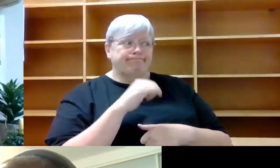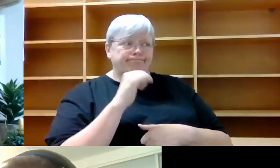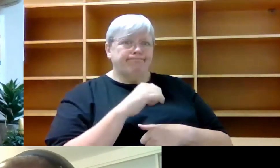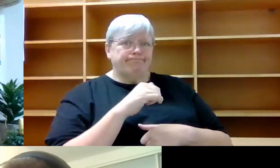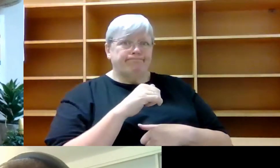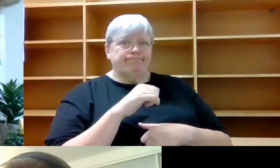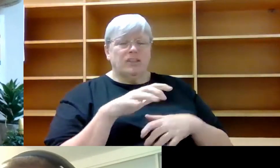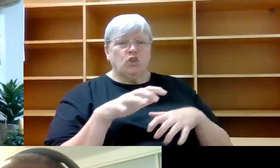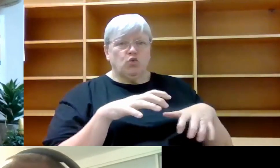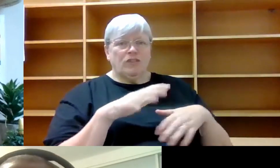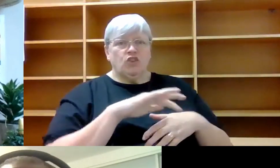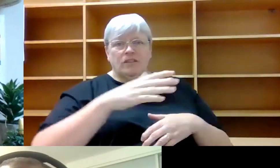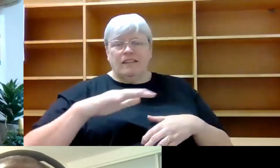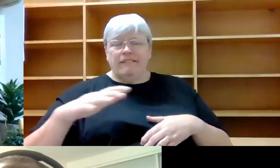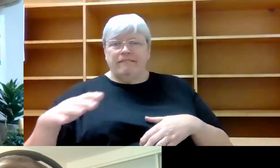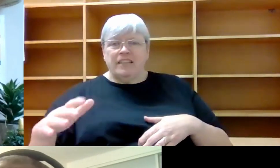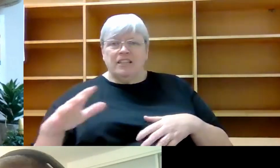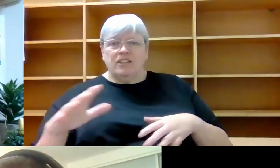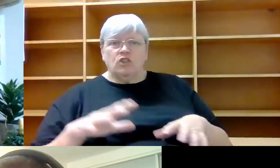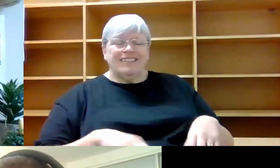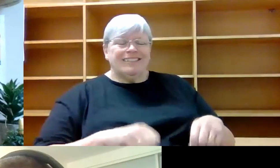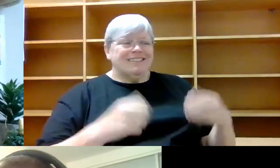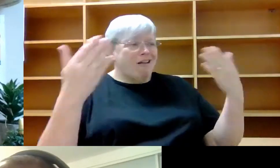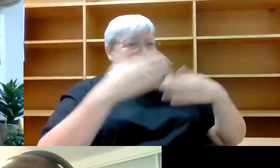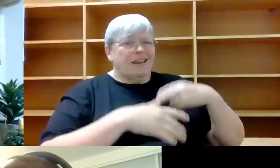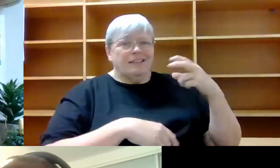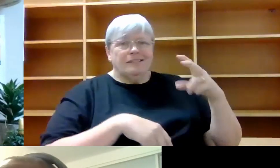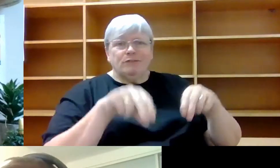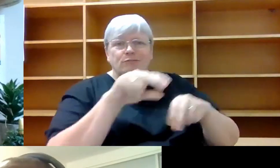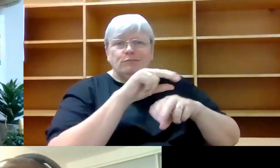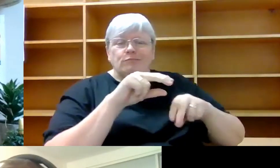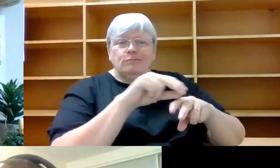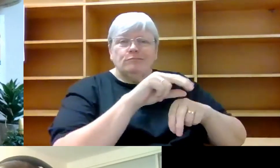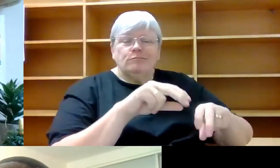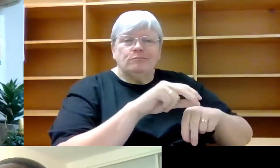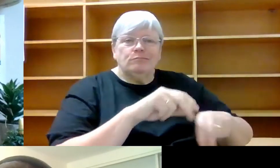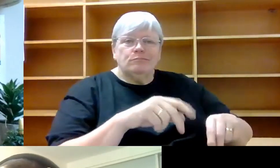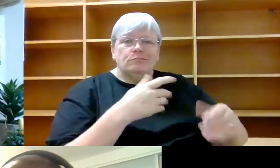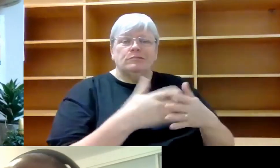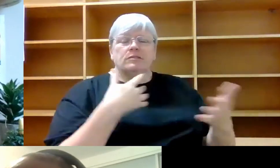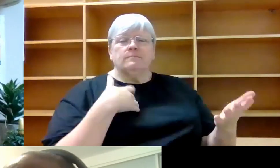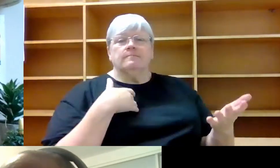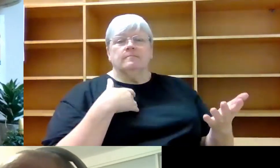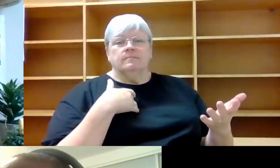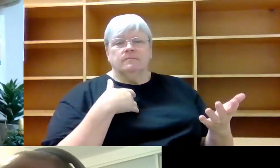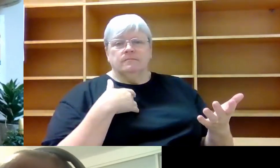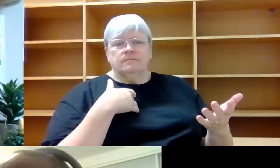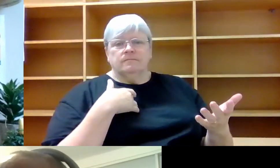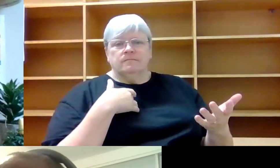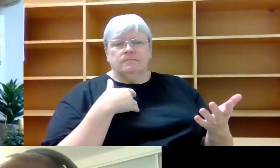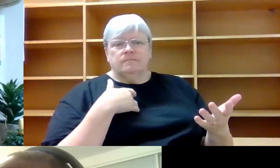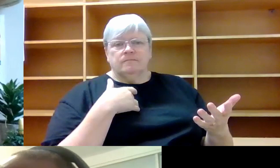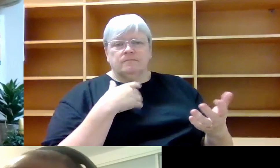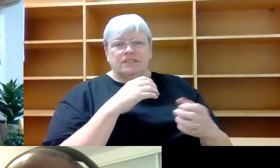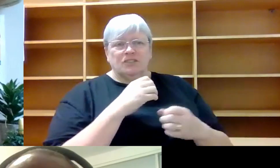in the field had already started their nighttime arguments. I gripped the handle of my knife so tight